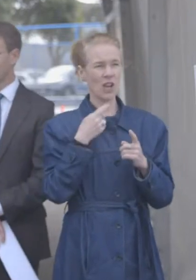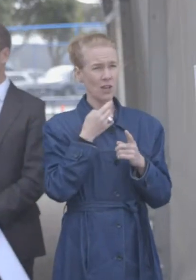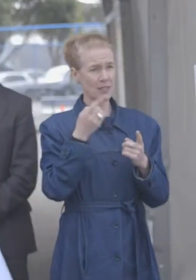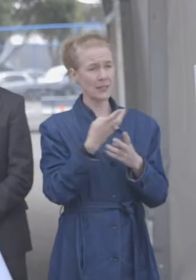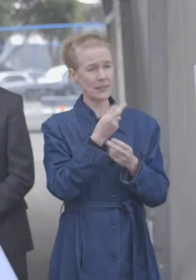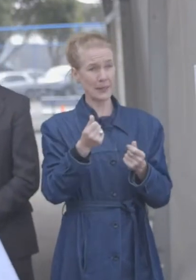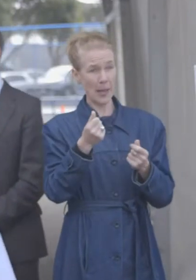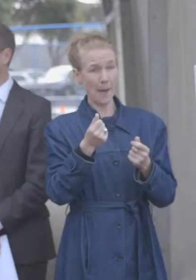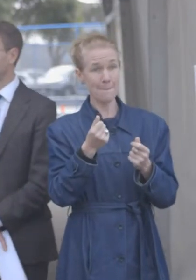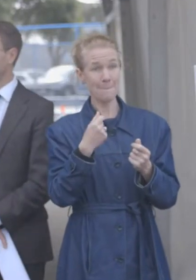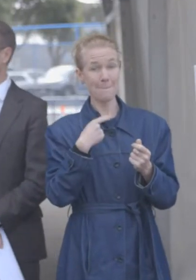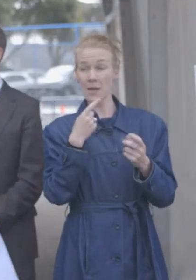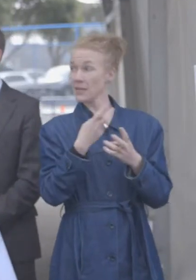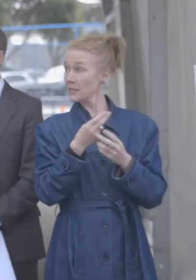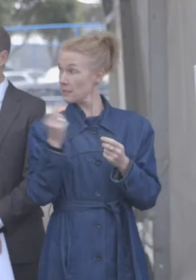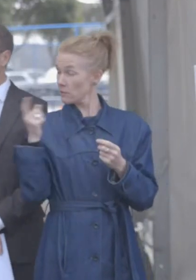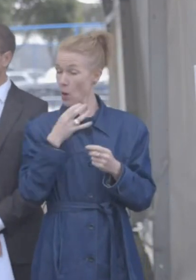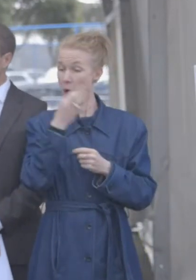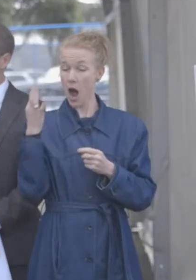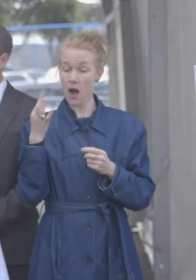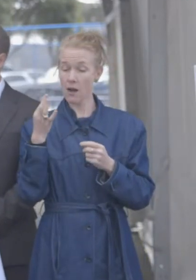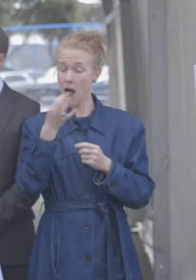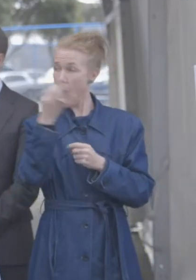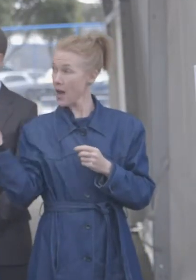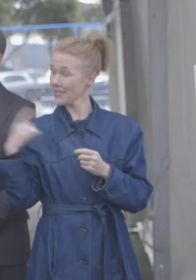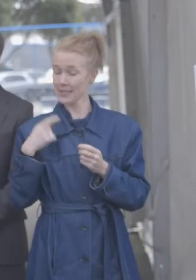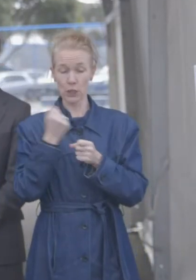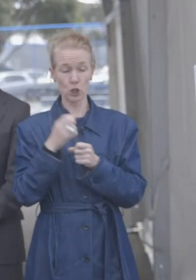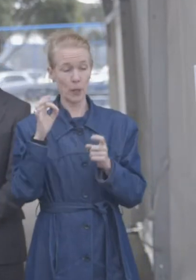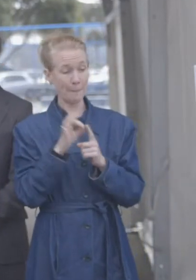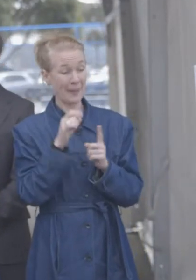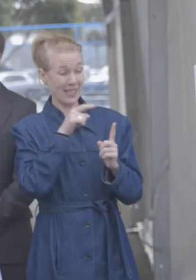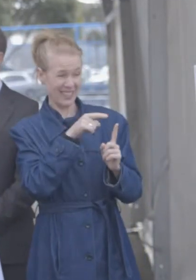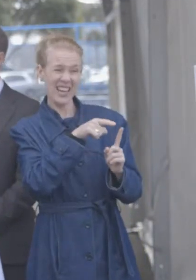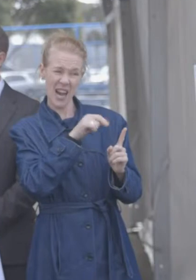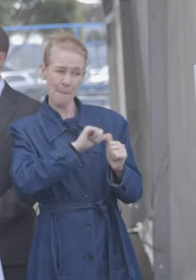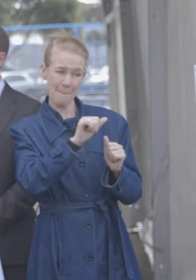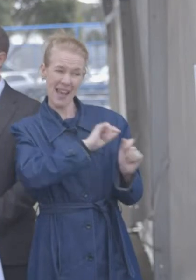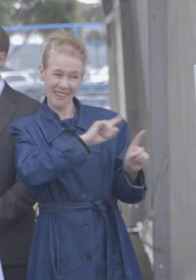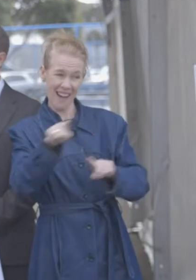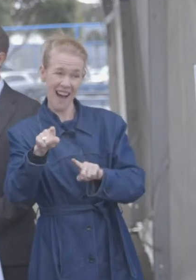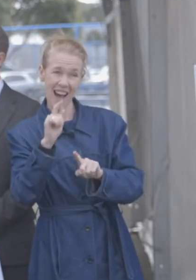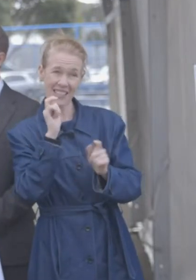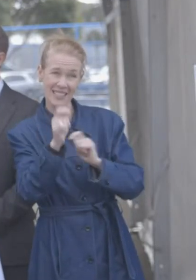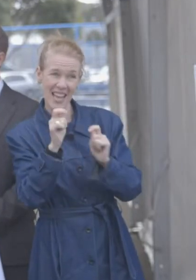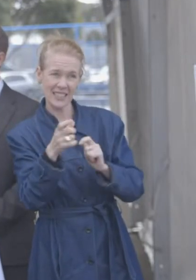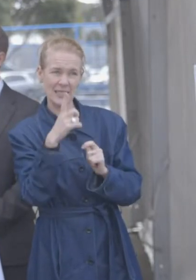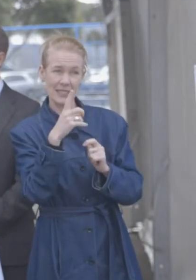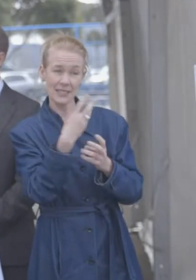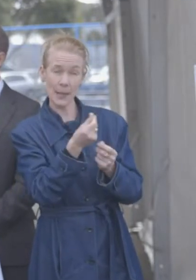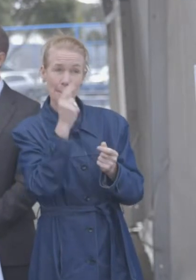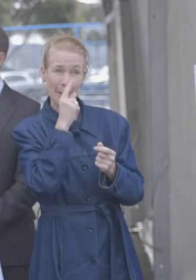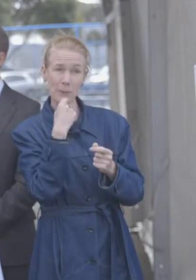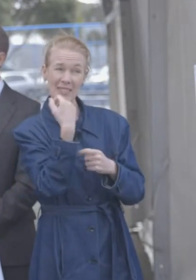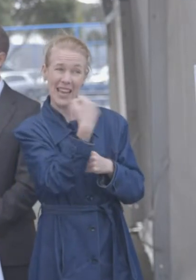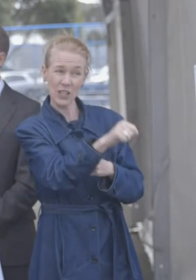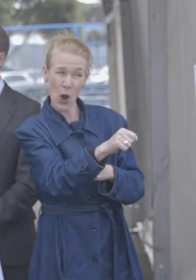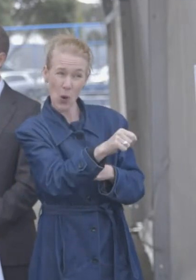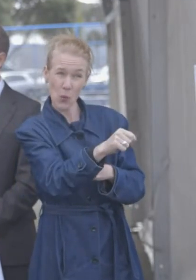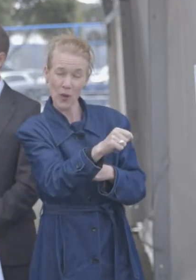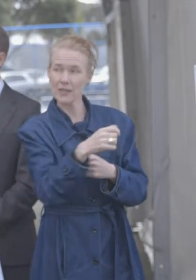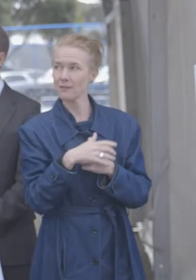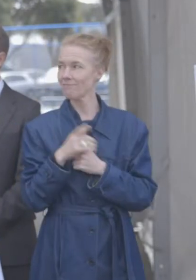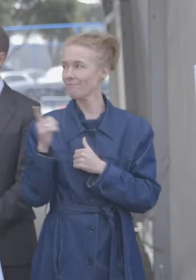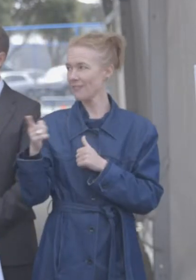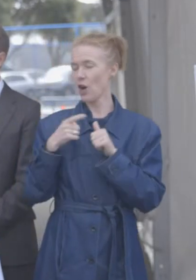Yes, unfortunately. So I think it goes back to what Dr. Bloomfield was saying about this sense of complacency. We don't have to look very far past our borders